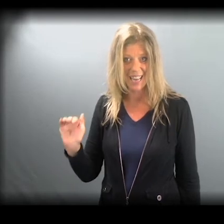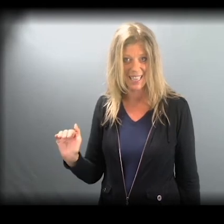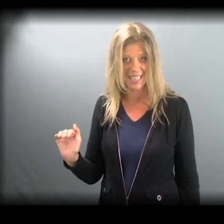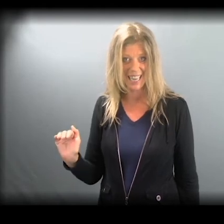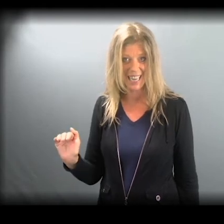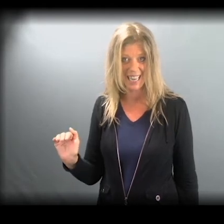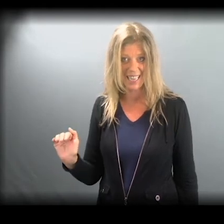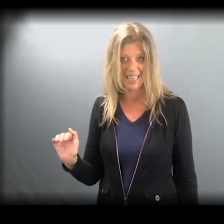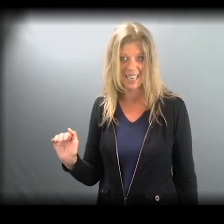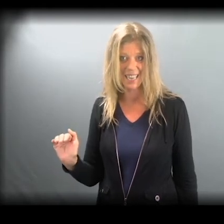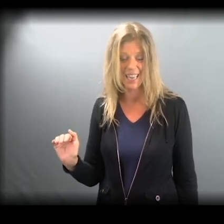16,